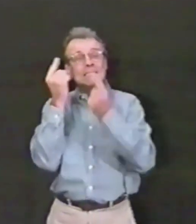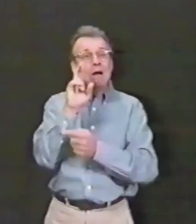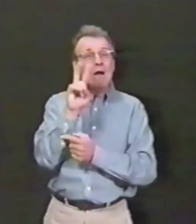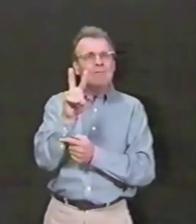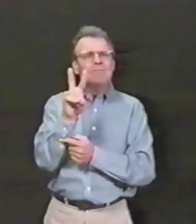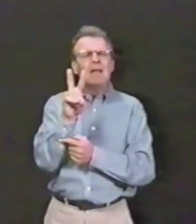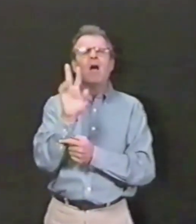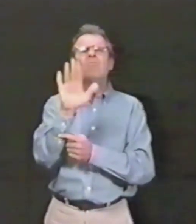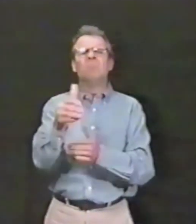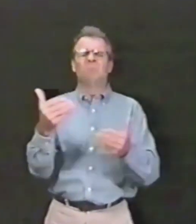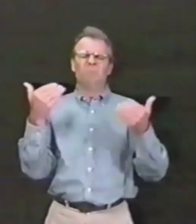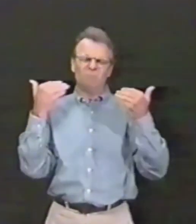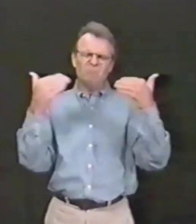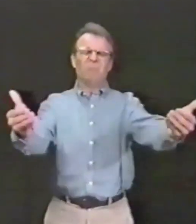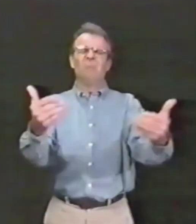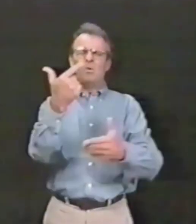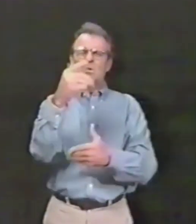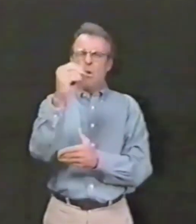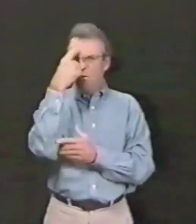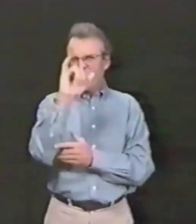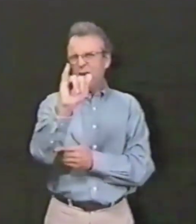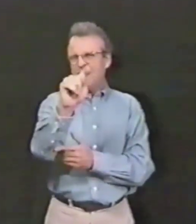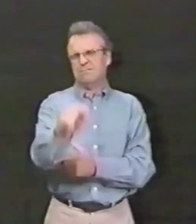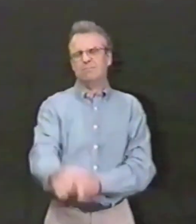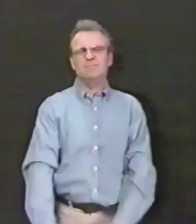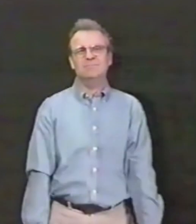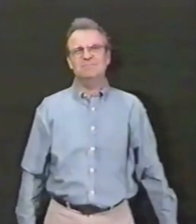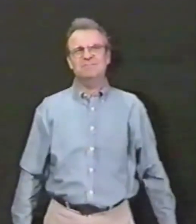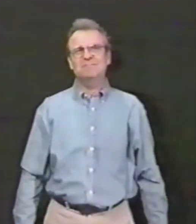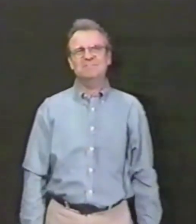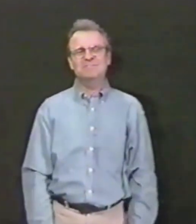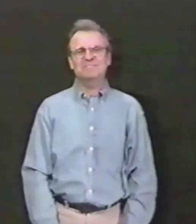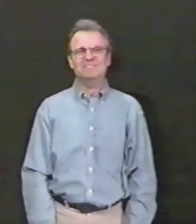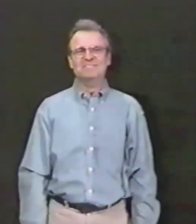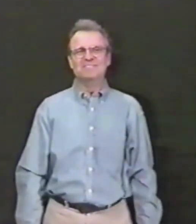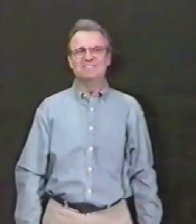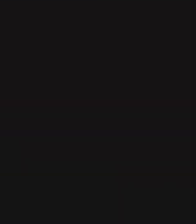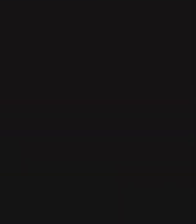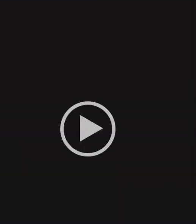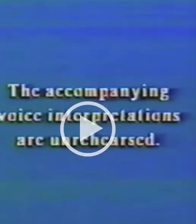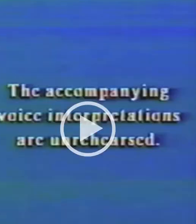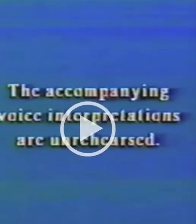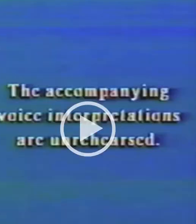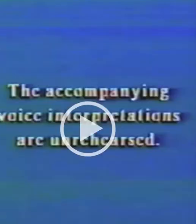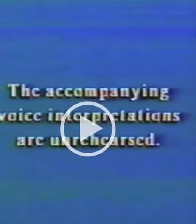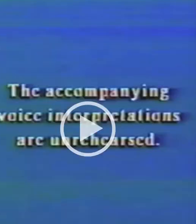grown and you're retiring and you're thinking of getting an RV, you should go for it.